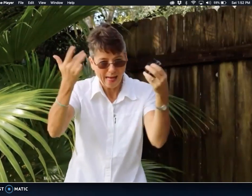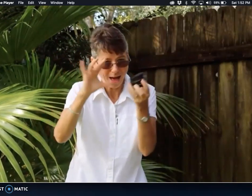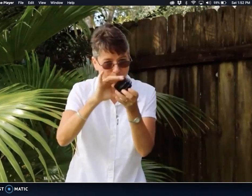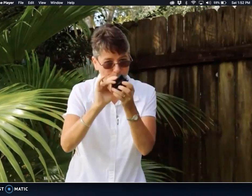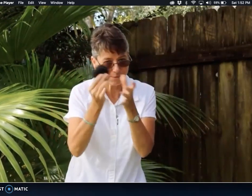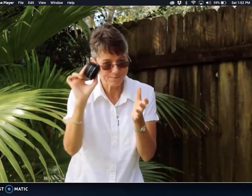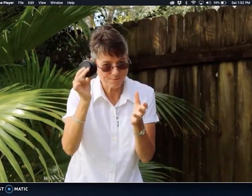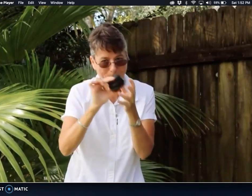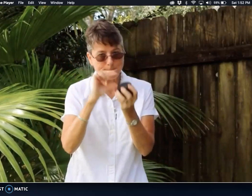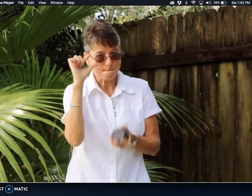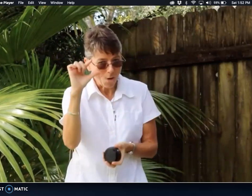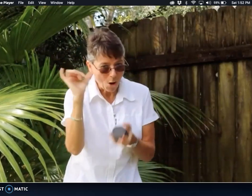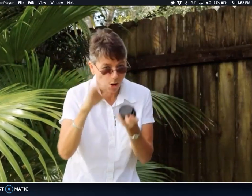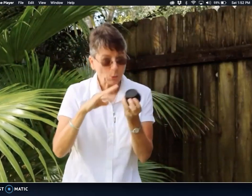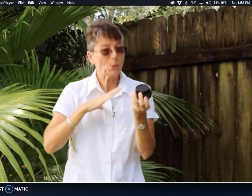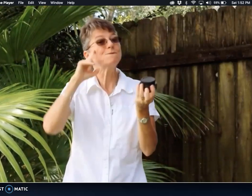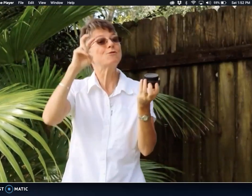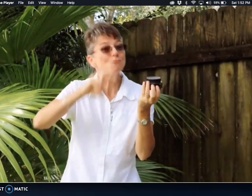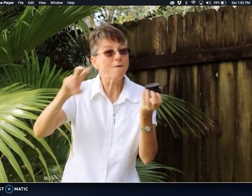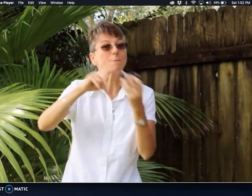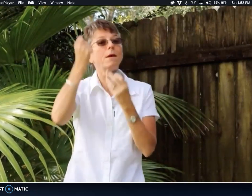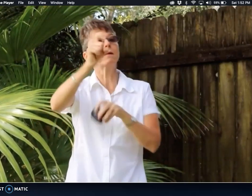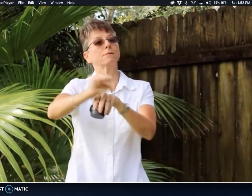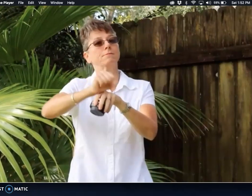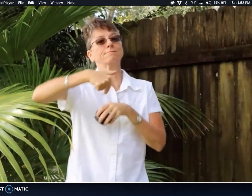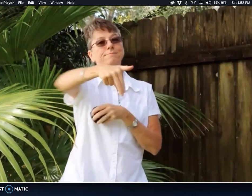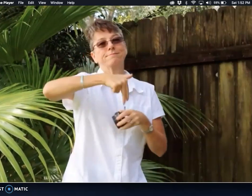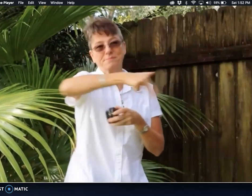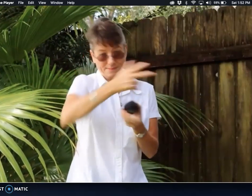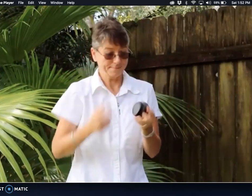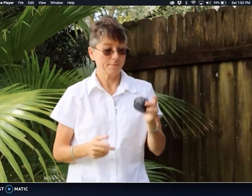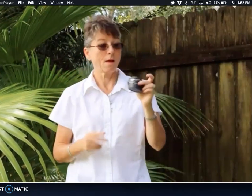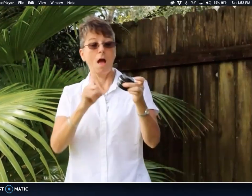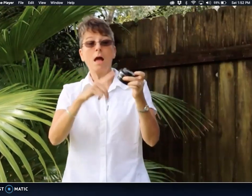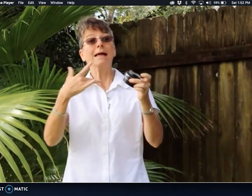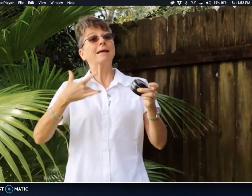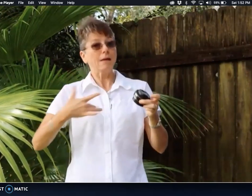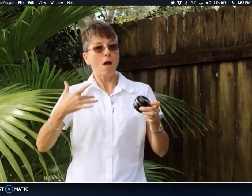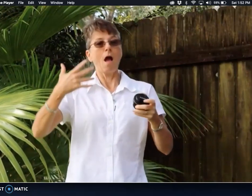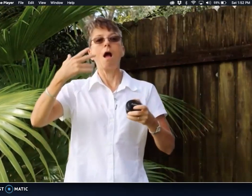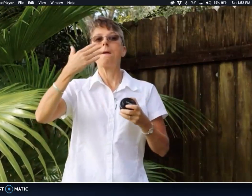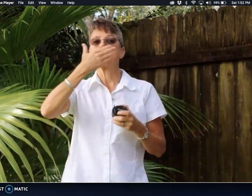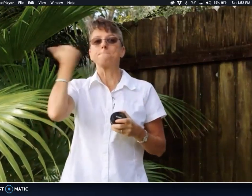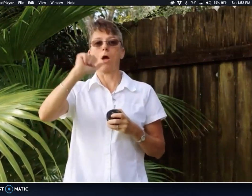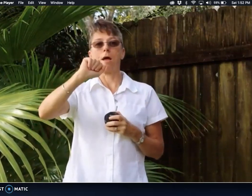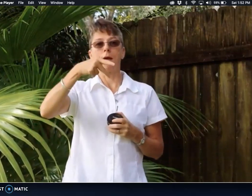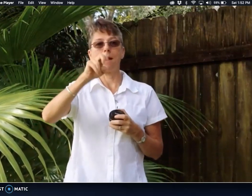develop your photography skills. And it has a small aperture setting, but you do have to walk back and forth.